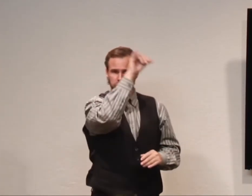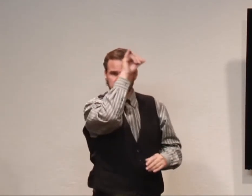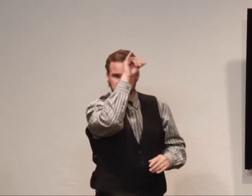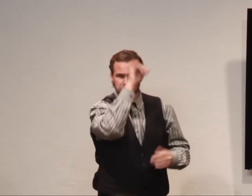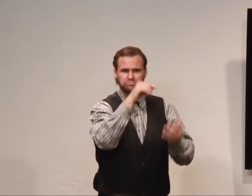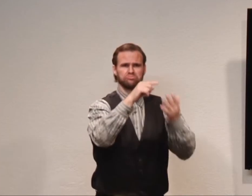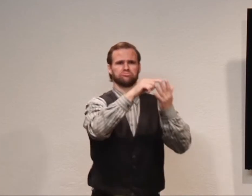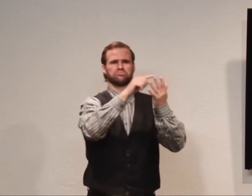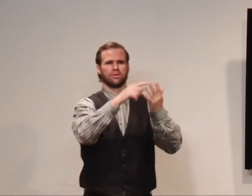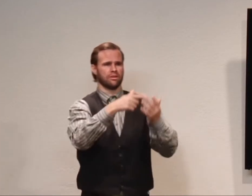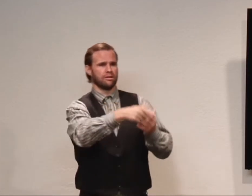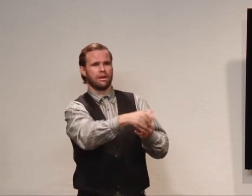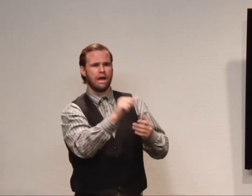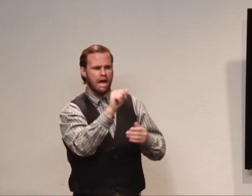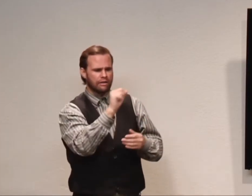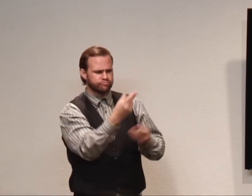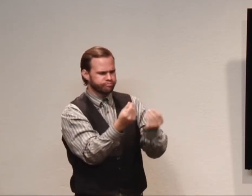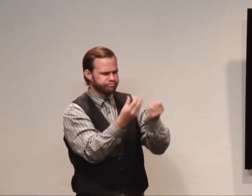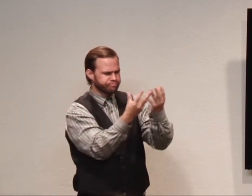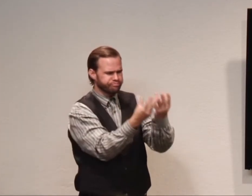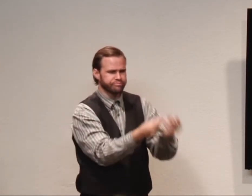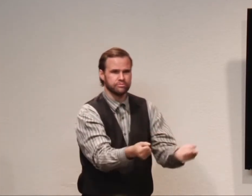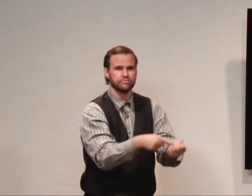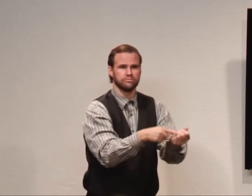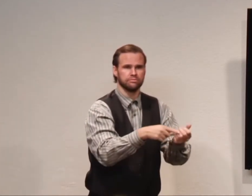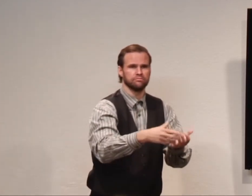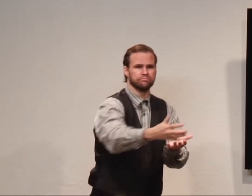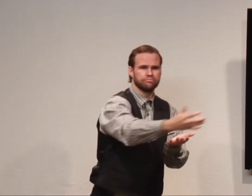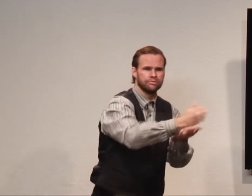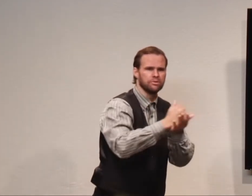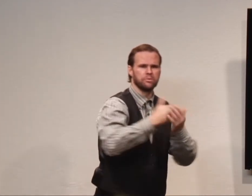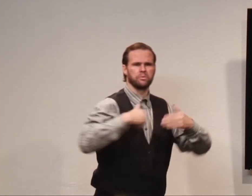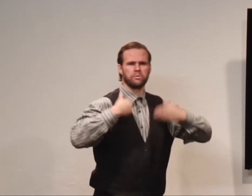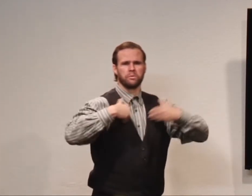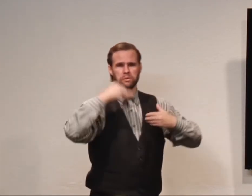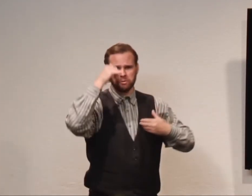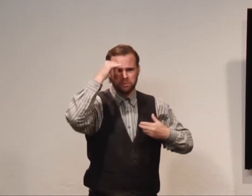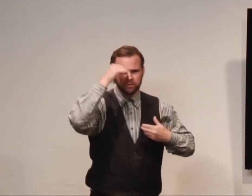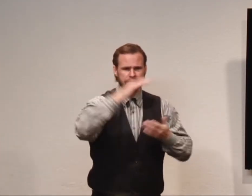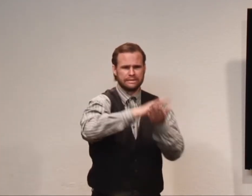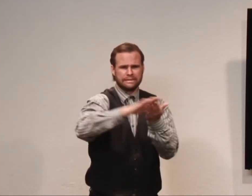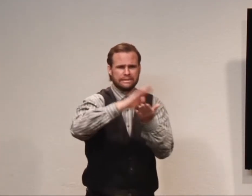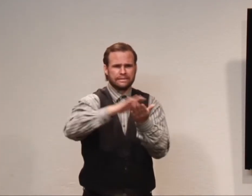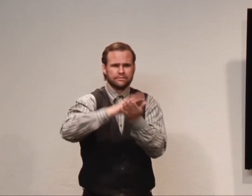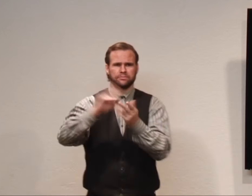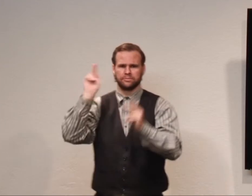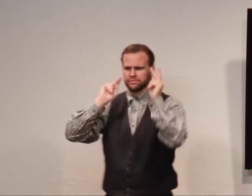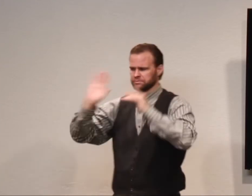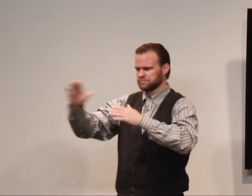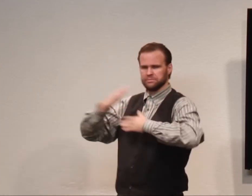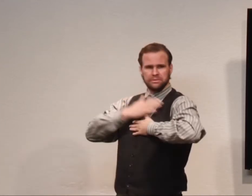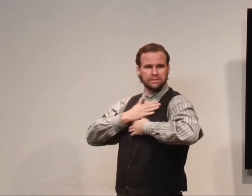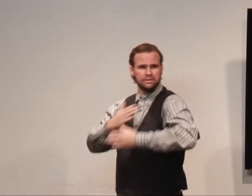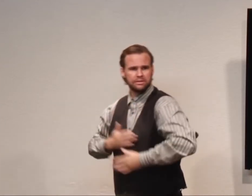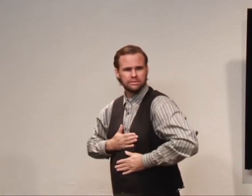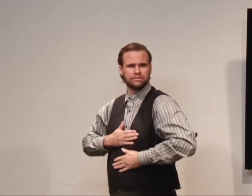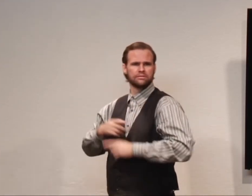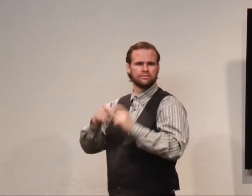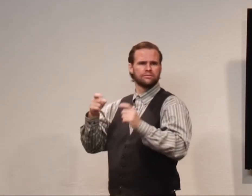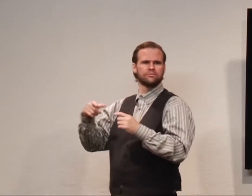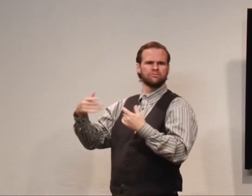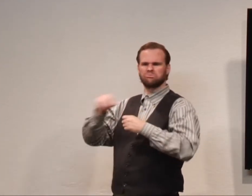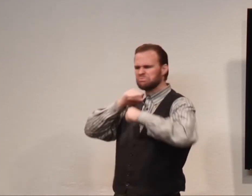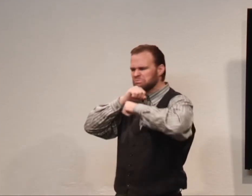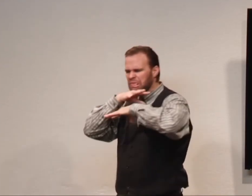the blood of goats and bulls and the ashes of a young cow could cleanse the people's